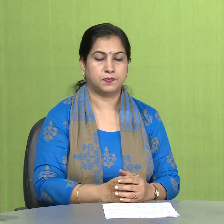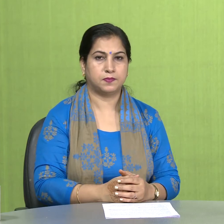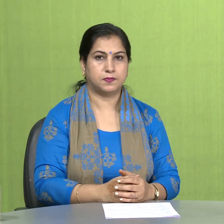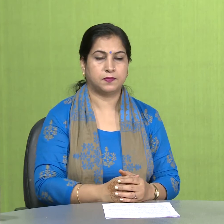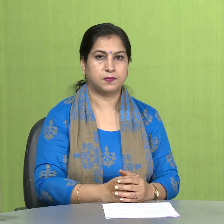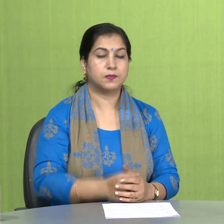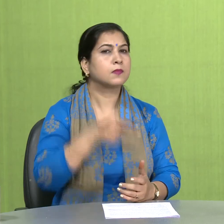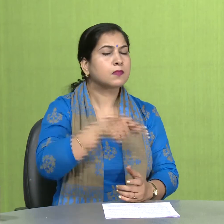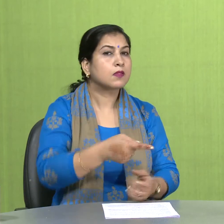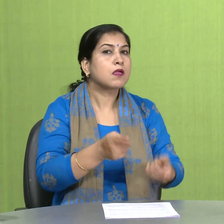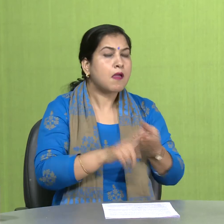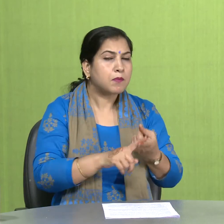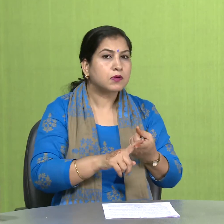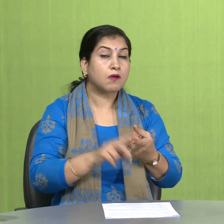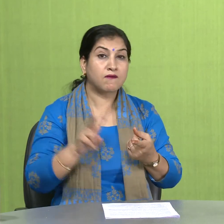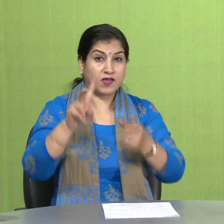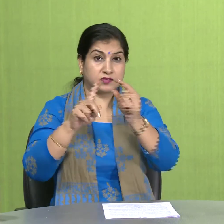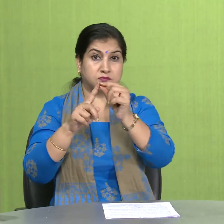During the absence of the Vice President,